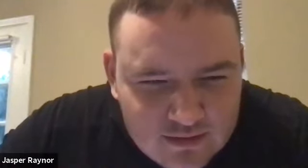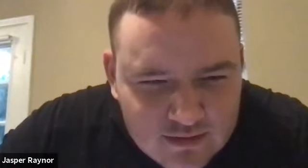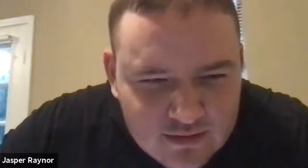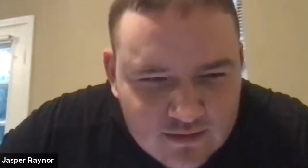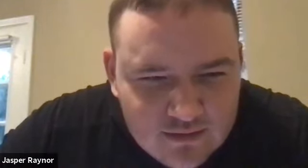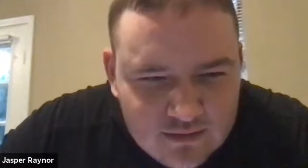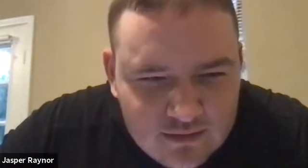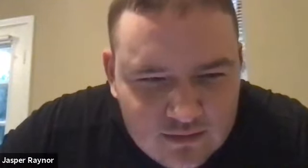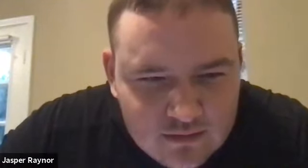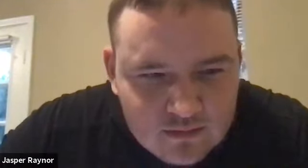Law.